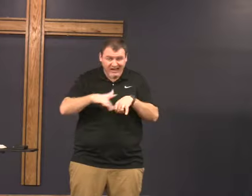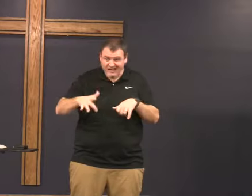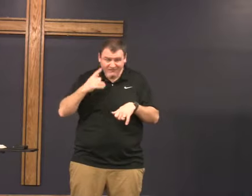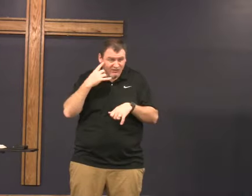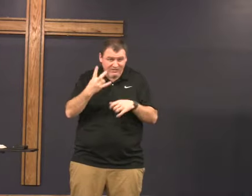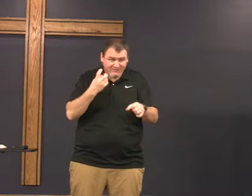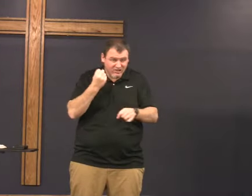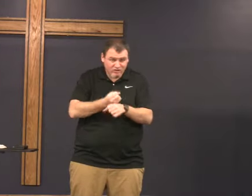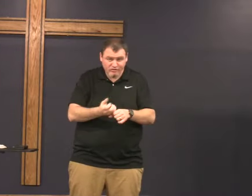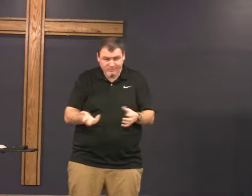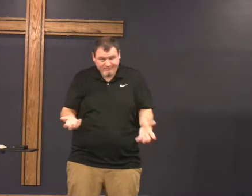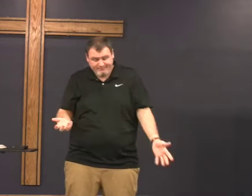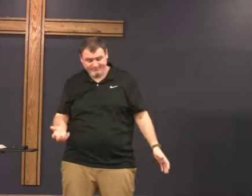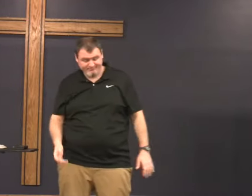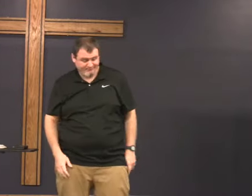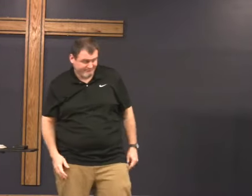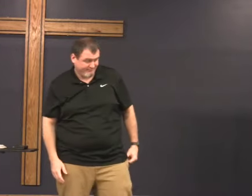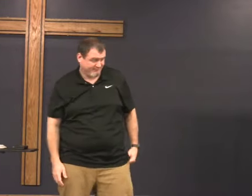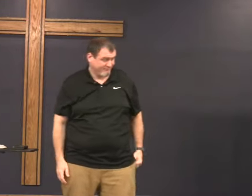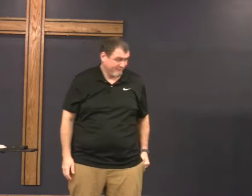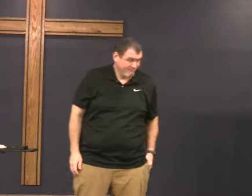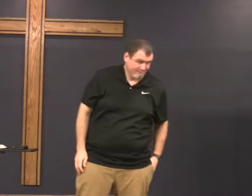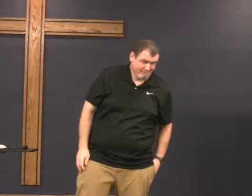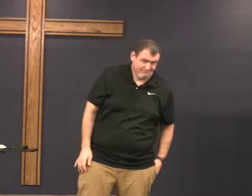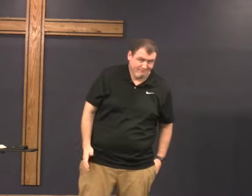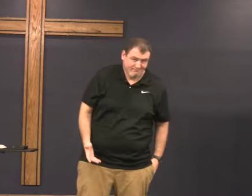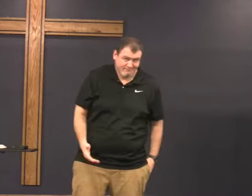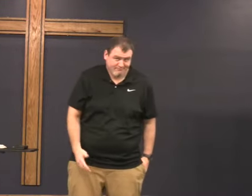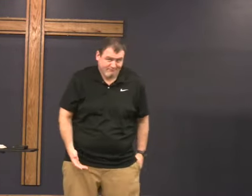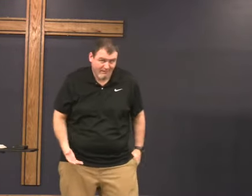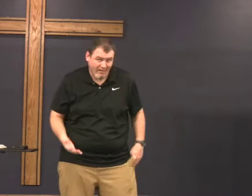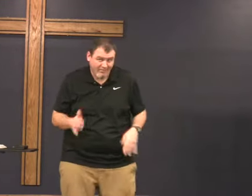whatever. And he walked around naked for 7 years.